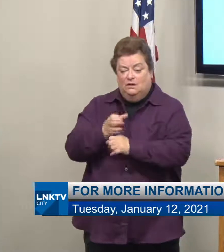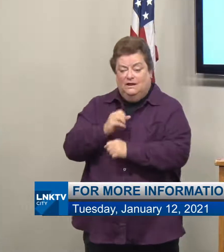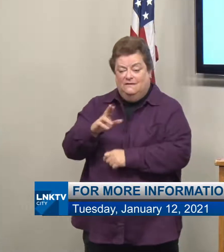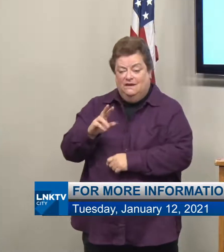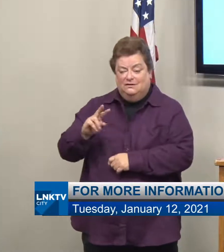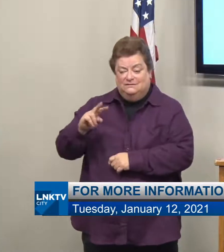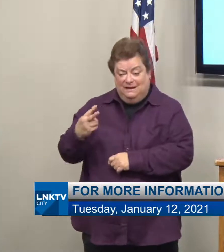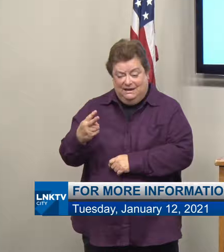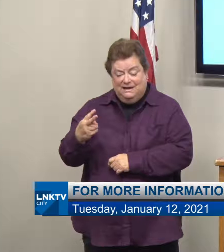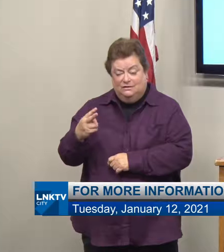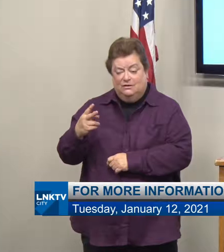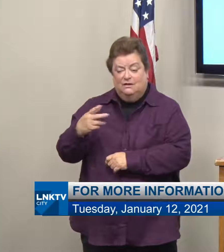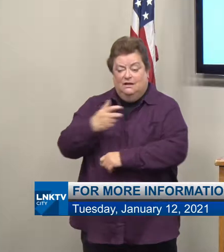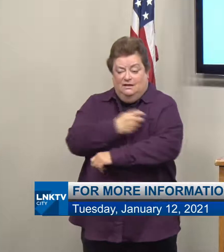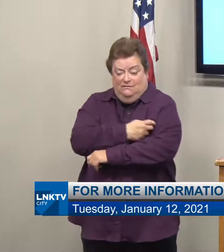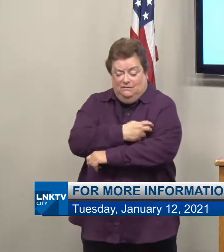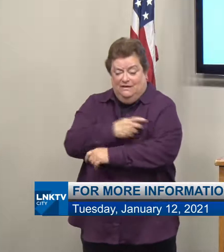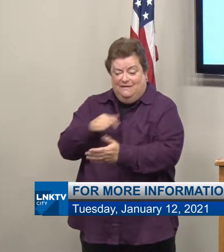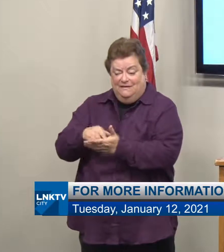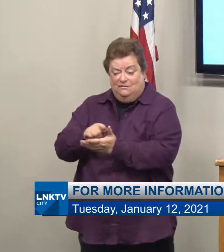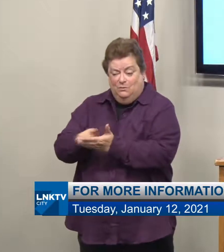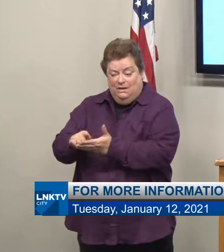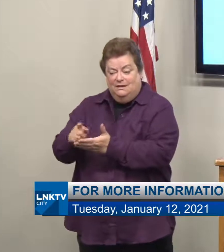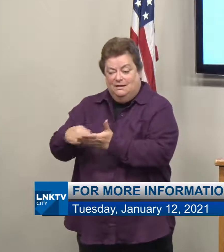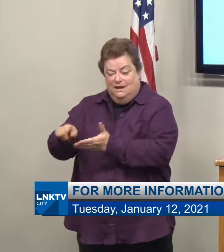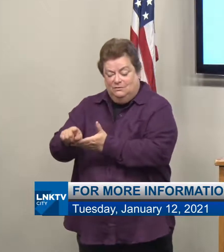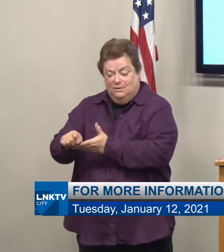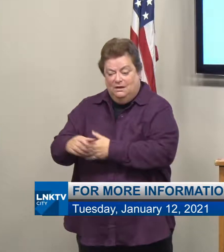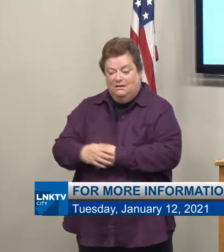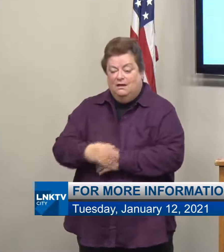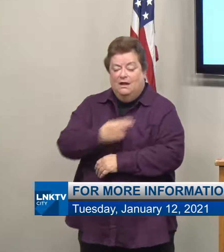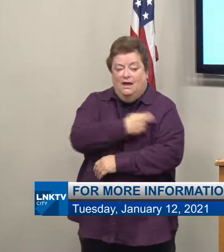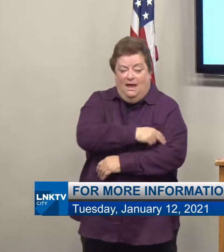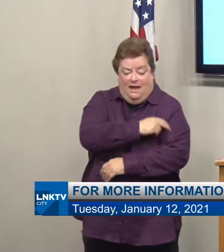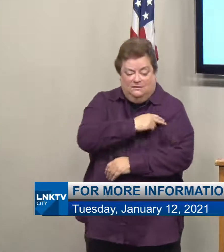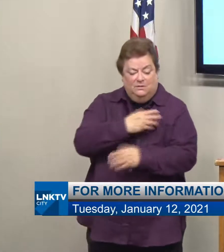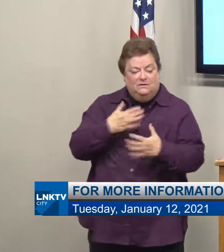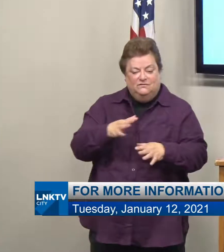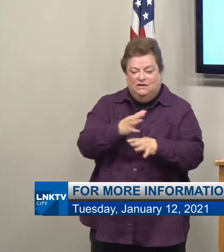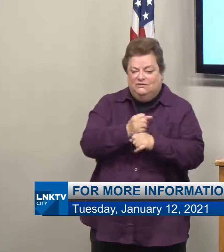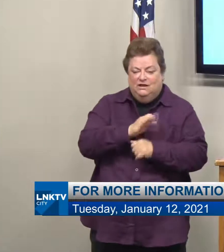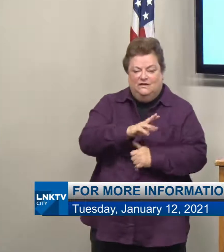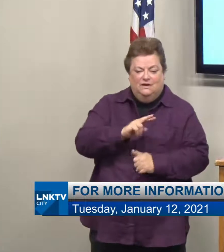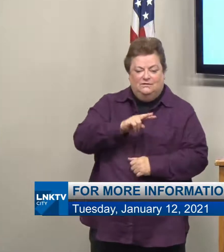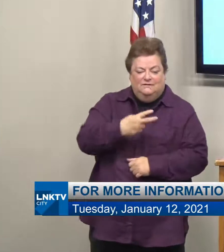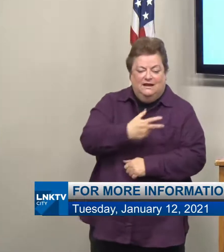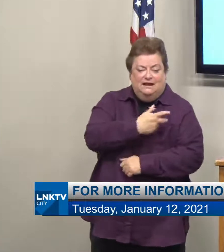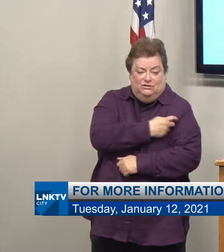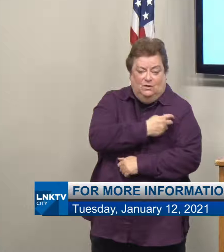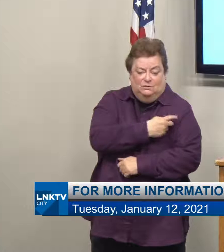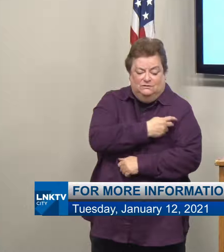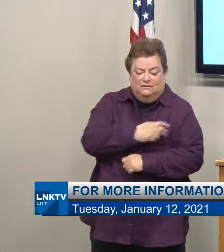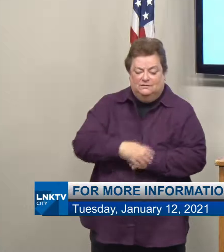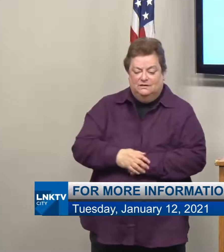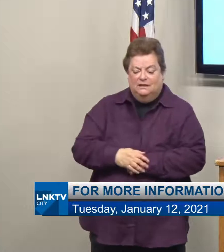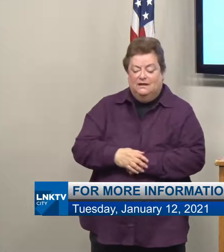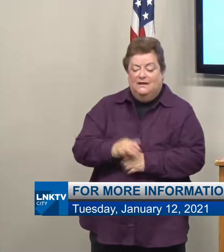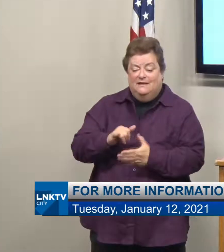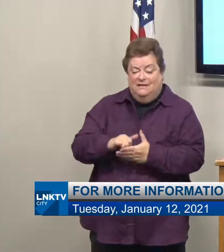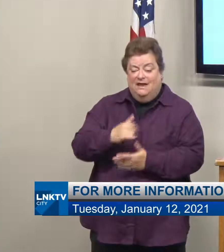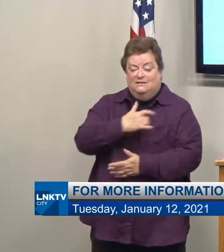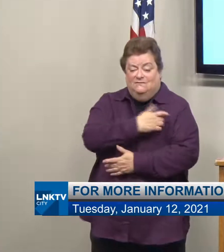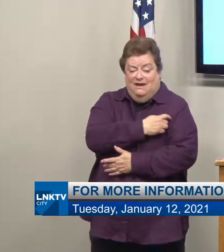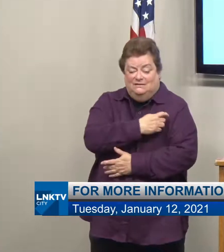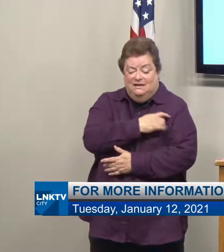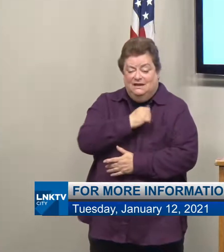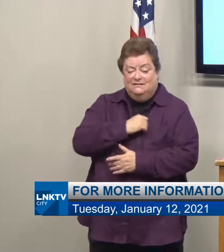this week and next. Our hospitals began giving second doses last week. Vaccines are one of public health's